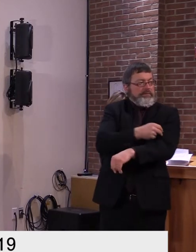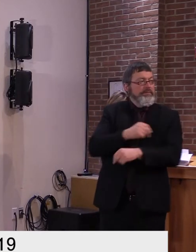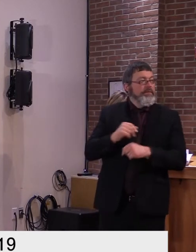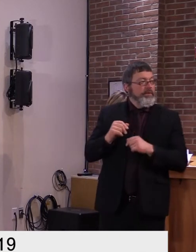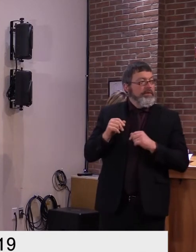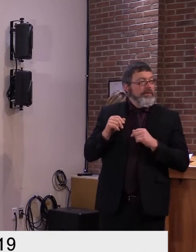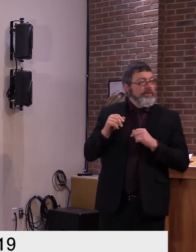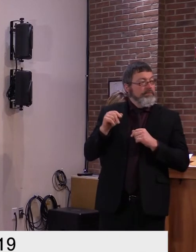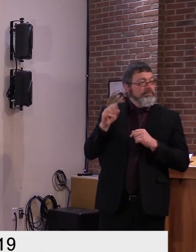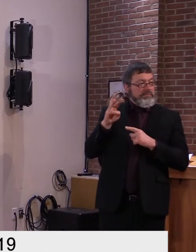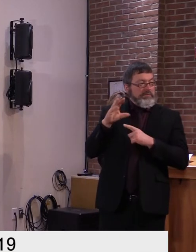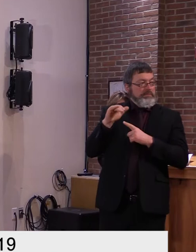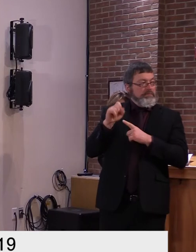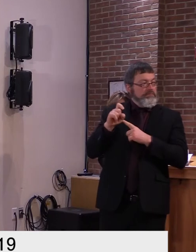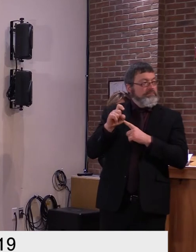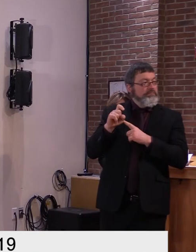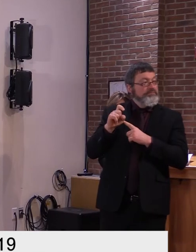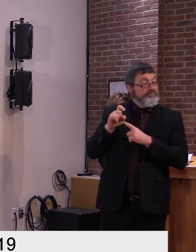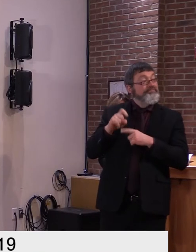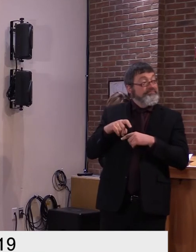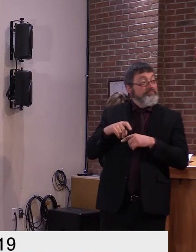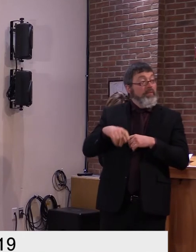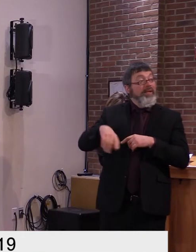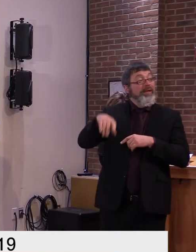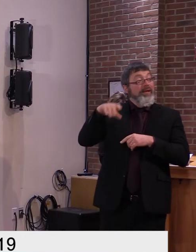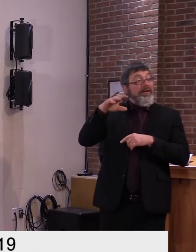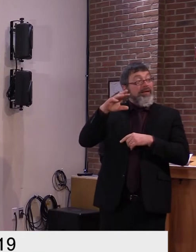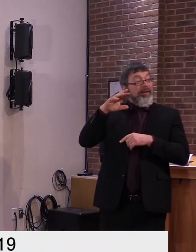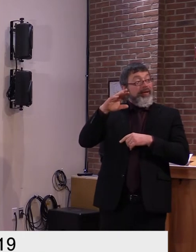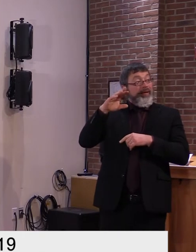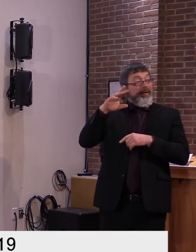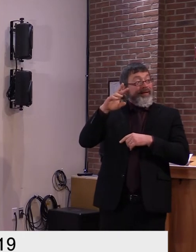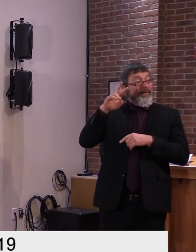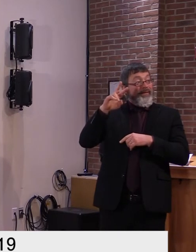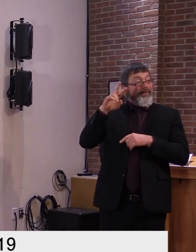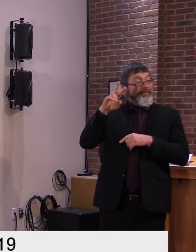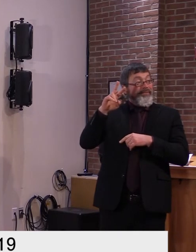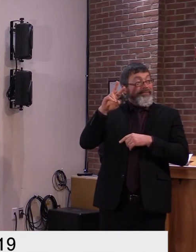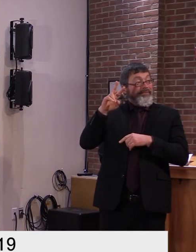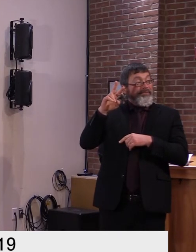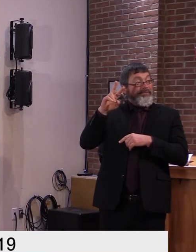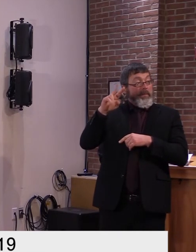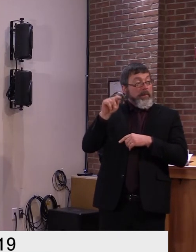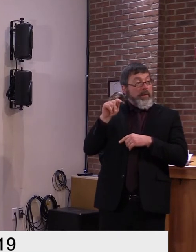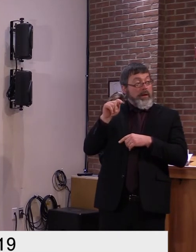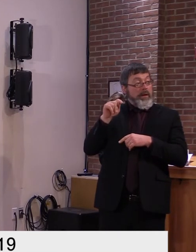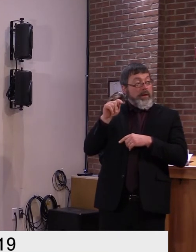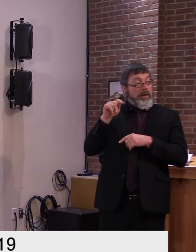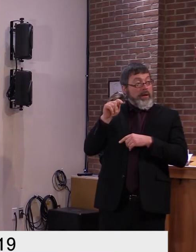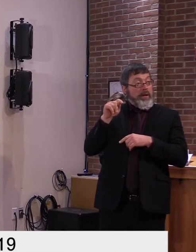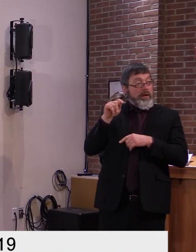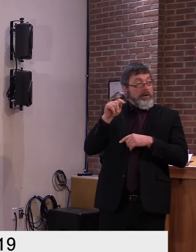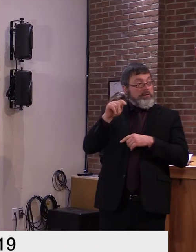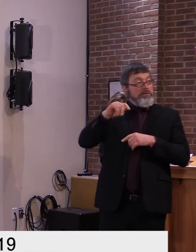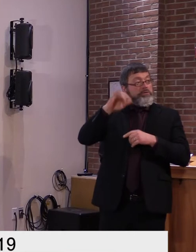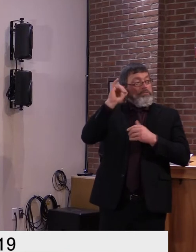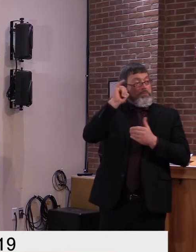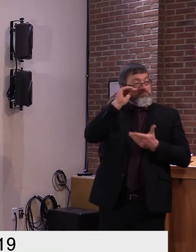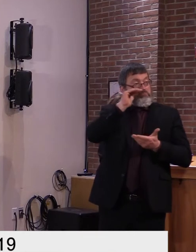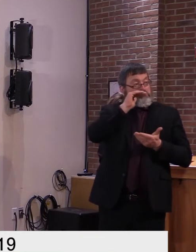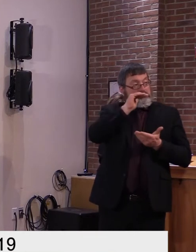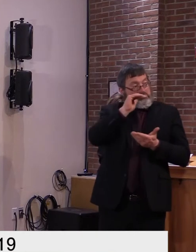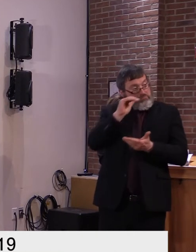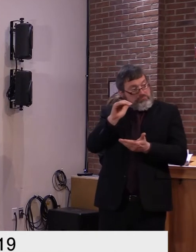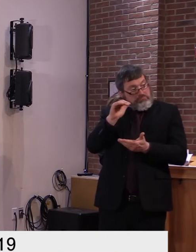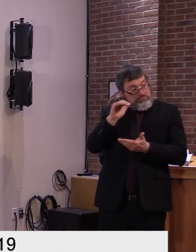population-wise proportional amount to what other states got? Because one of our other viewers pointed out that it appeared New Hampshire was getting more of the vaccine proportional to their population